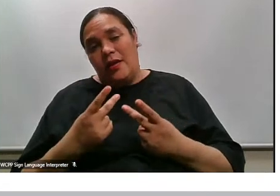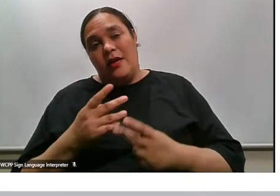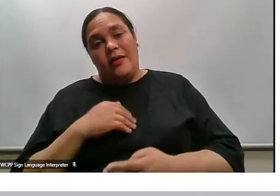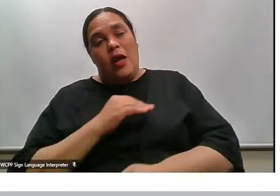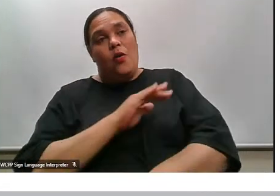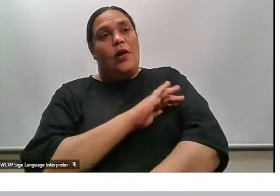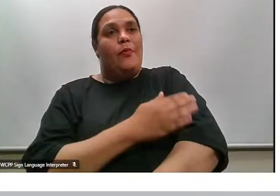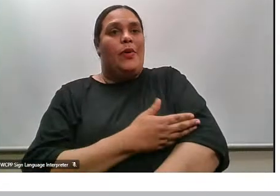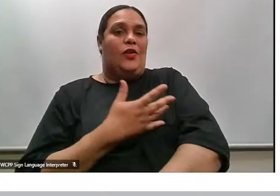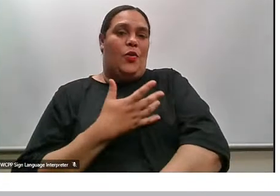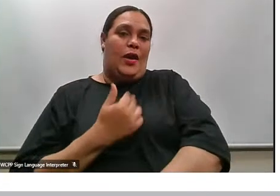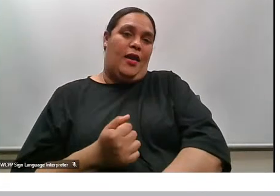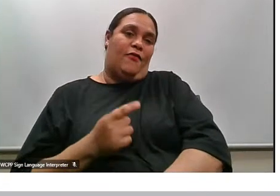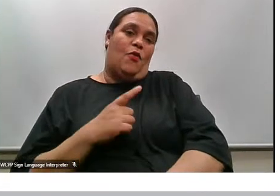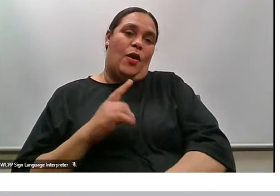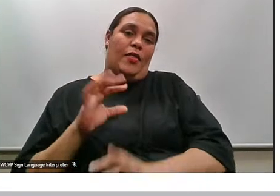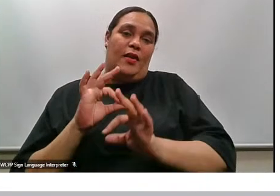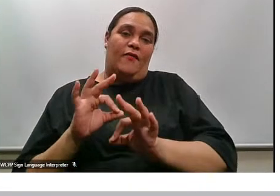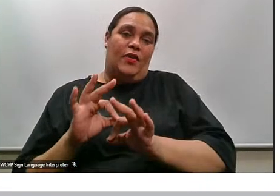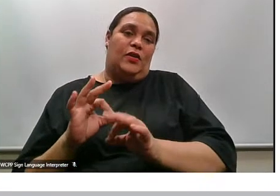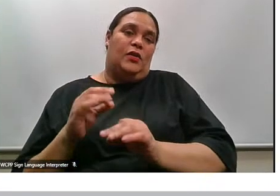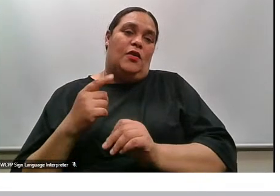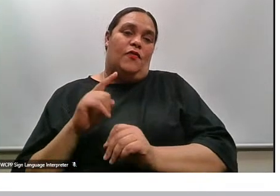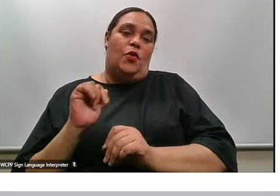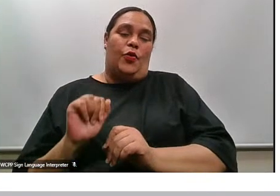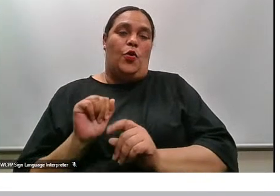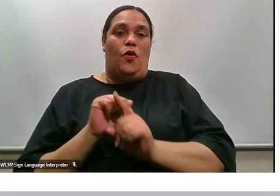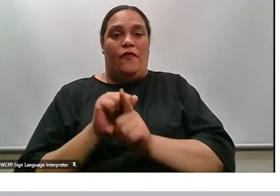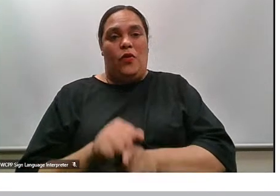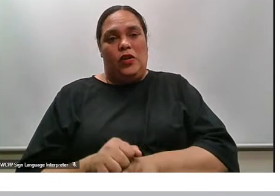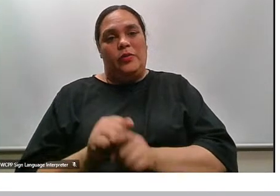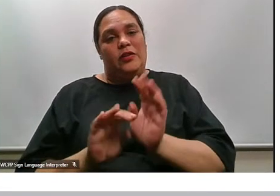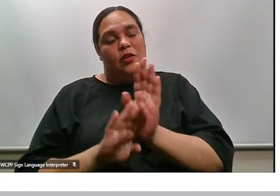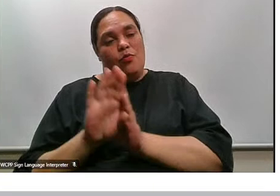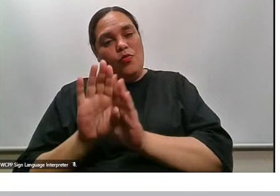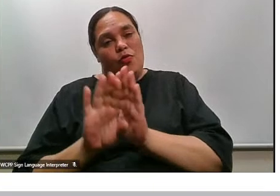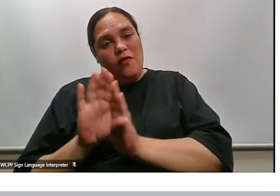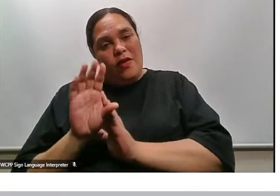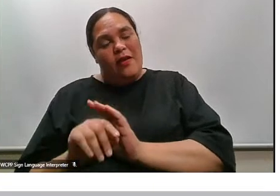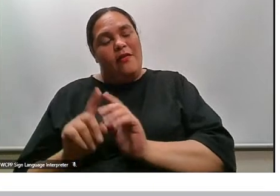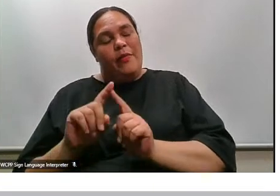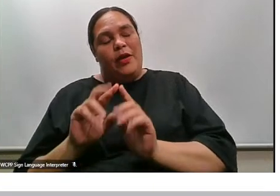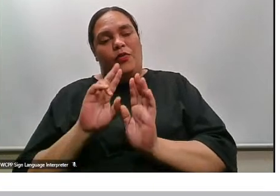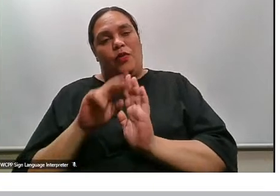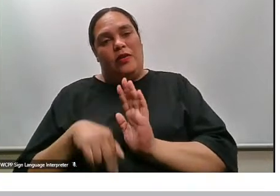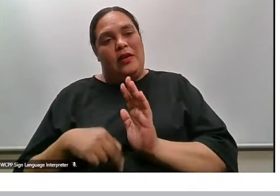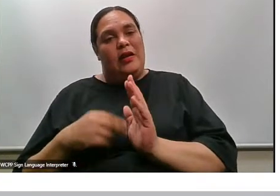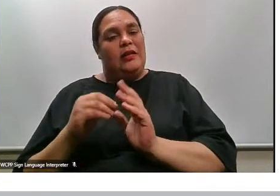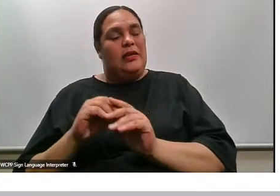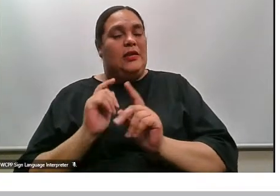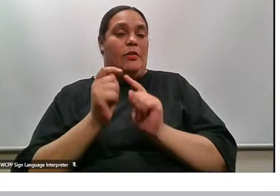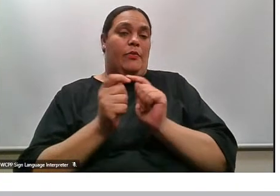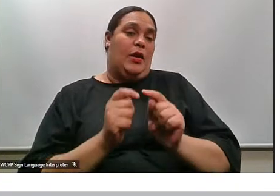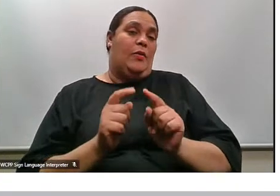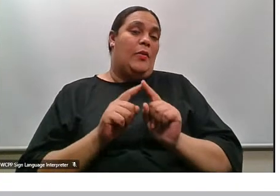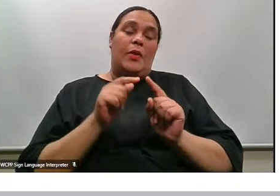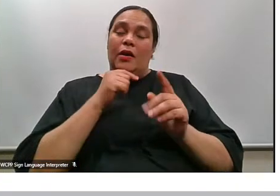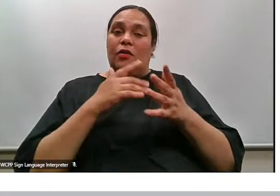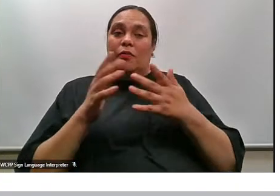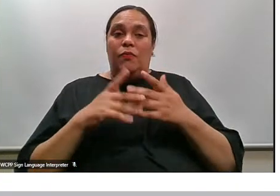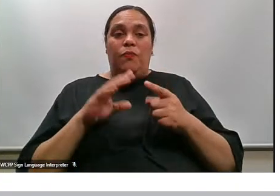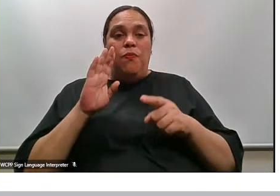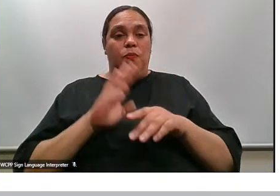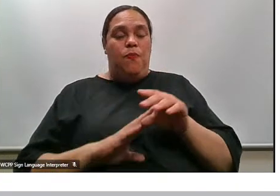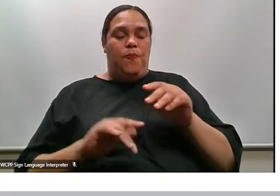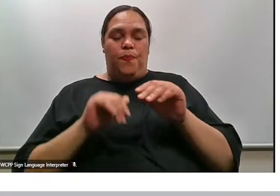have, the effectiveness of the enforcement is improving, and it does result in payment. However, fines are